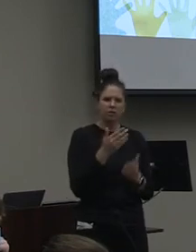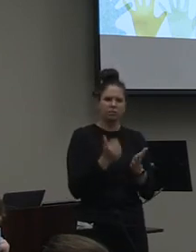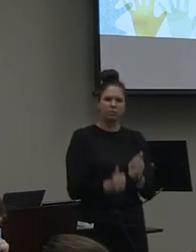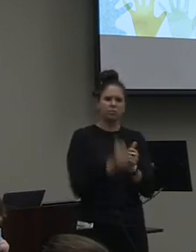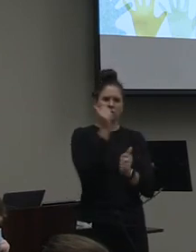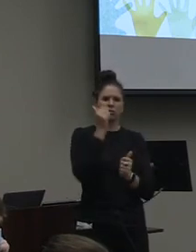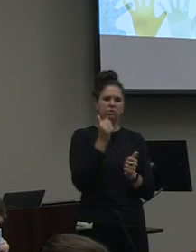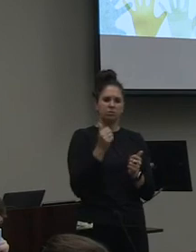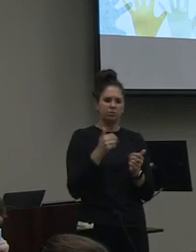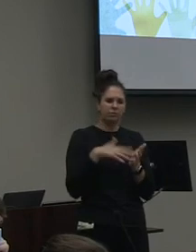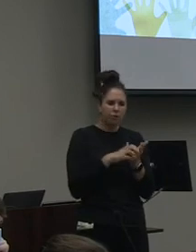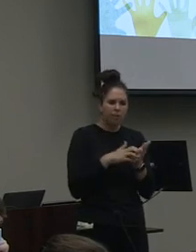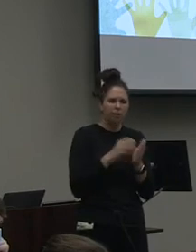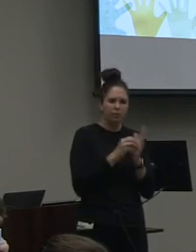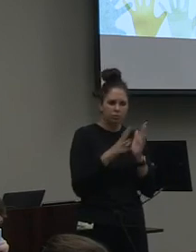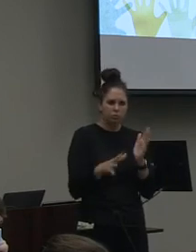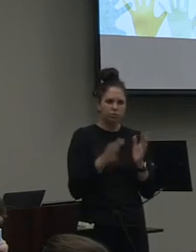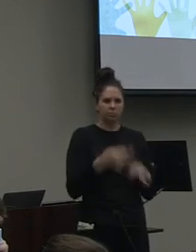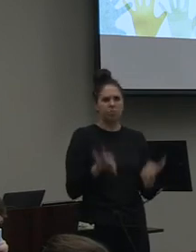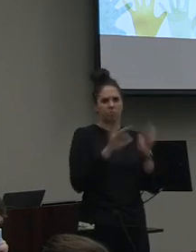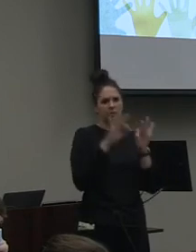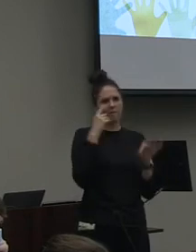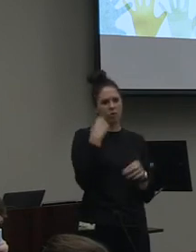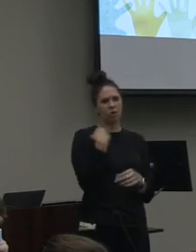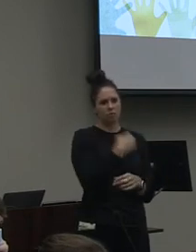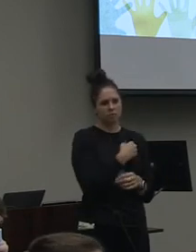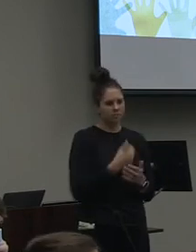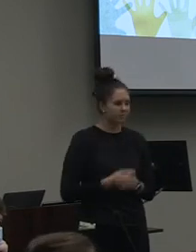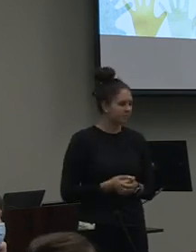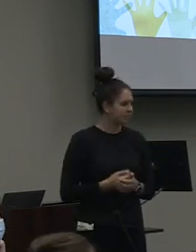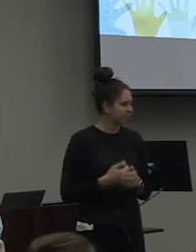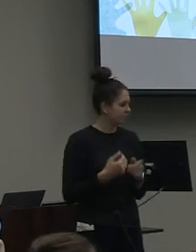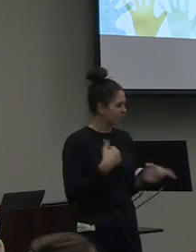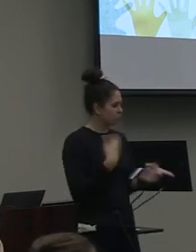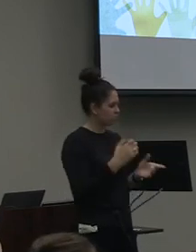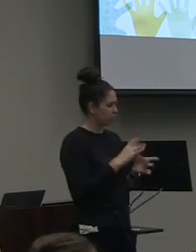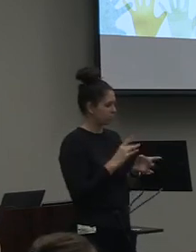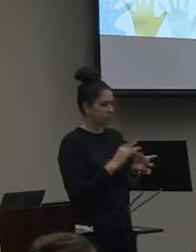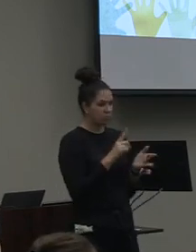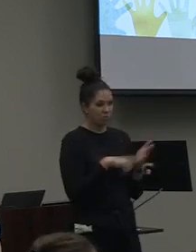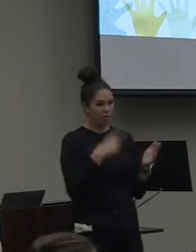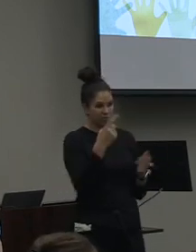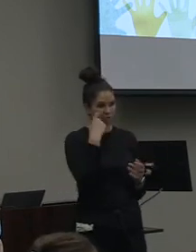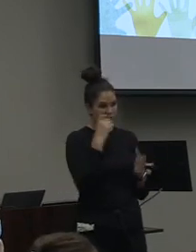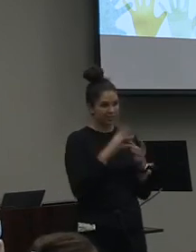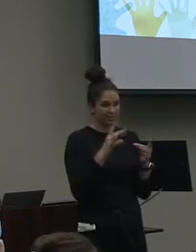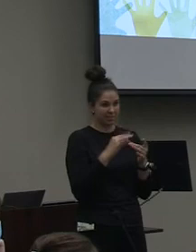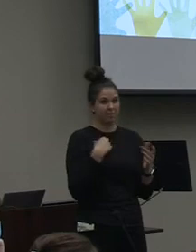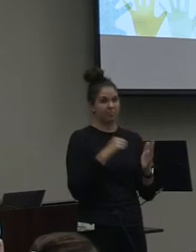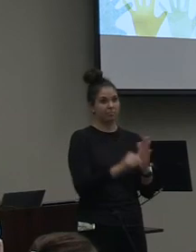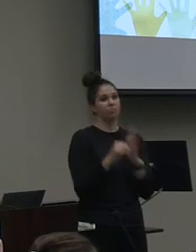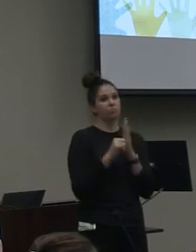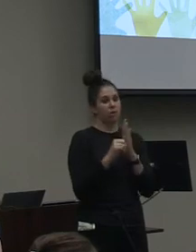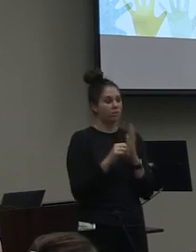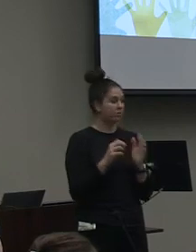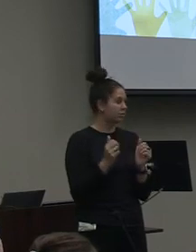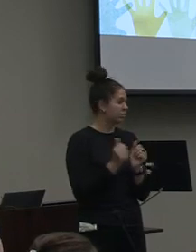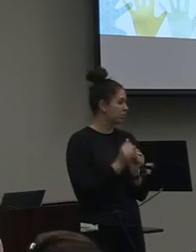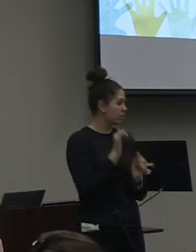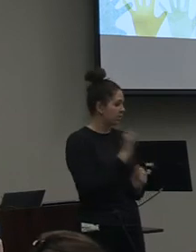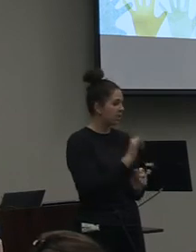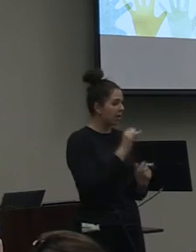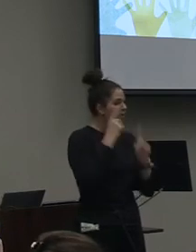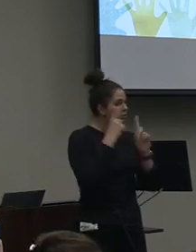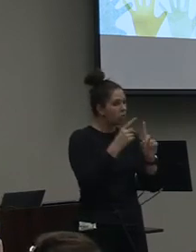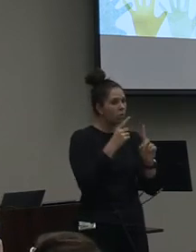being able to move them was important for us. And I want to jump on what you just said. I mean, I'm really impressed with the goal. Is